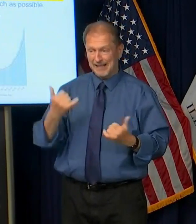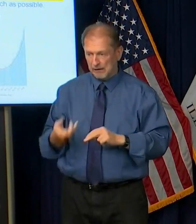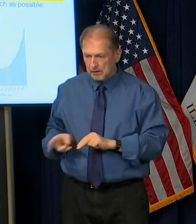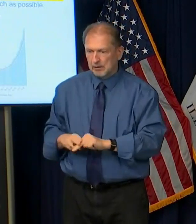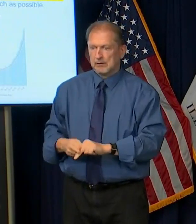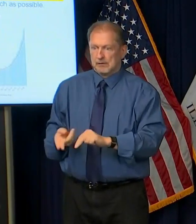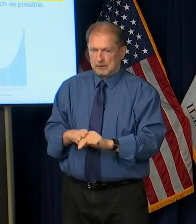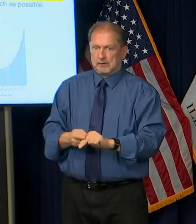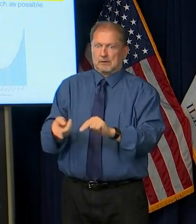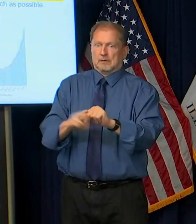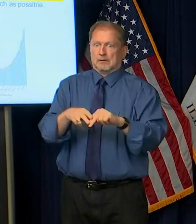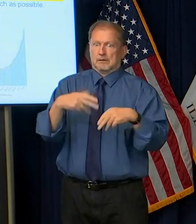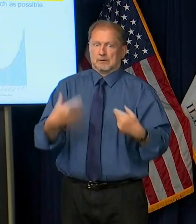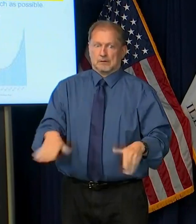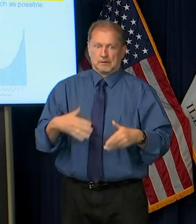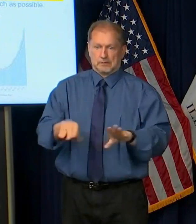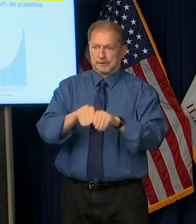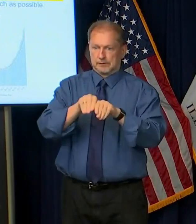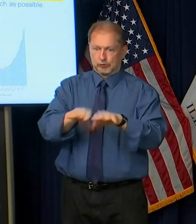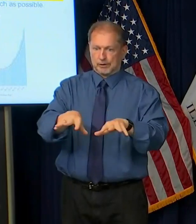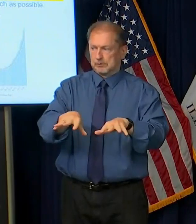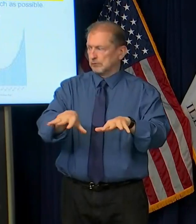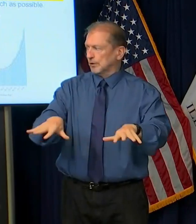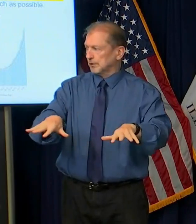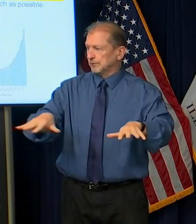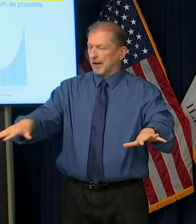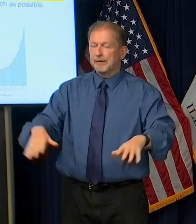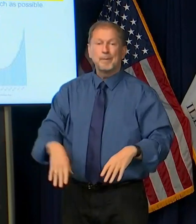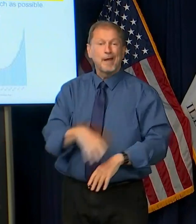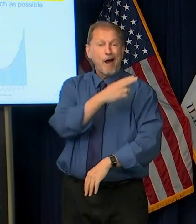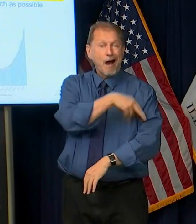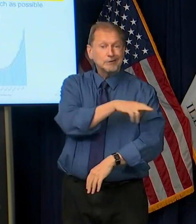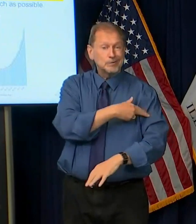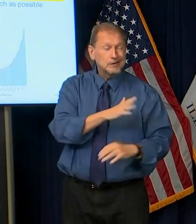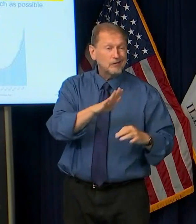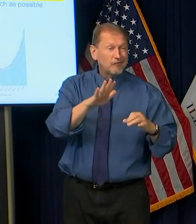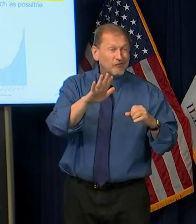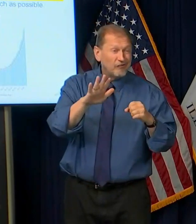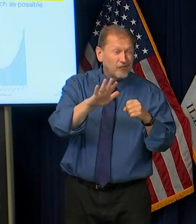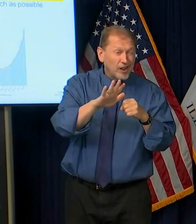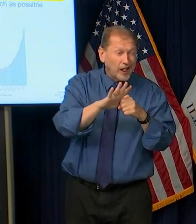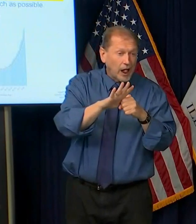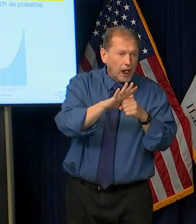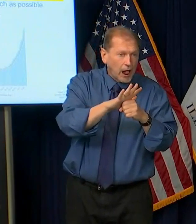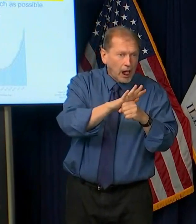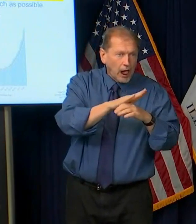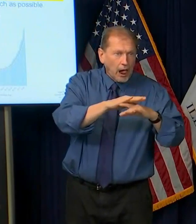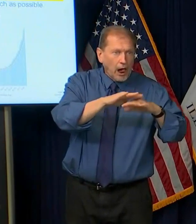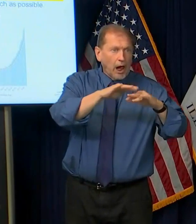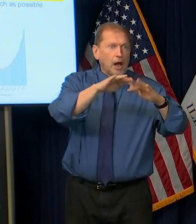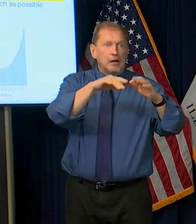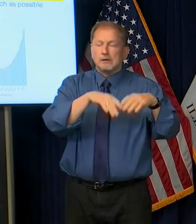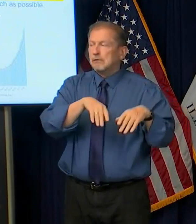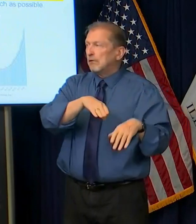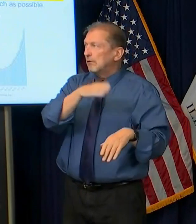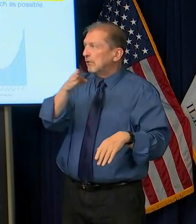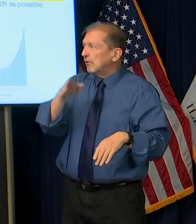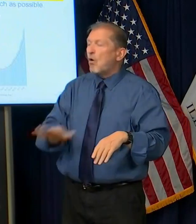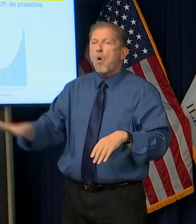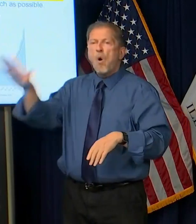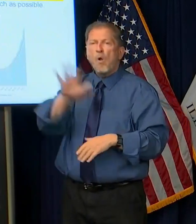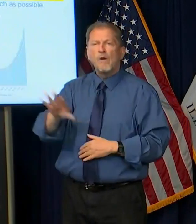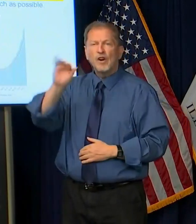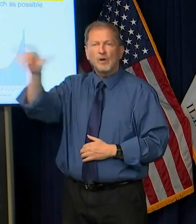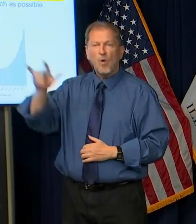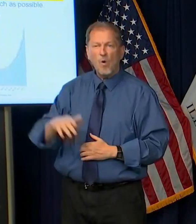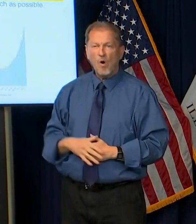dangerous for healthcare workers and hospital systems, especially in every part of our state. More Illinoisans